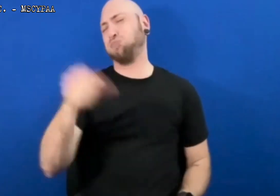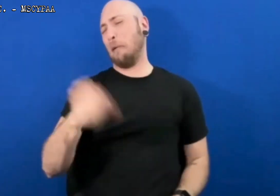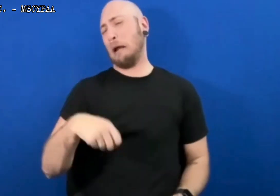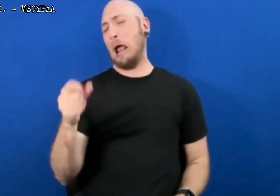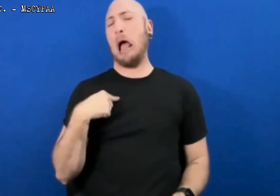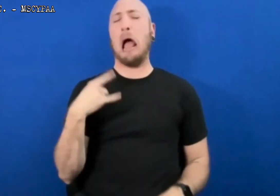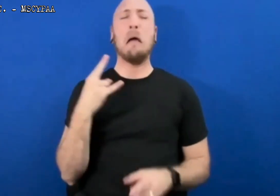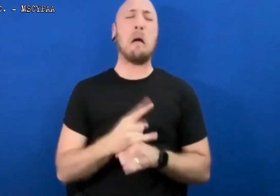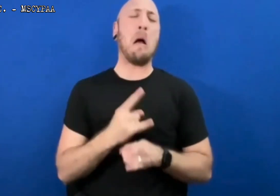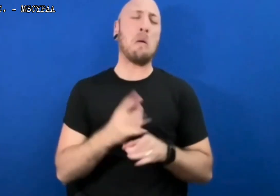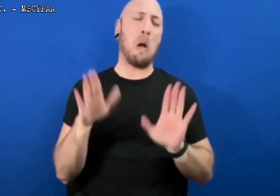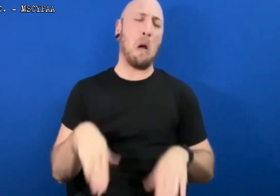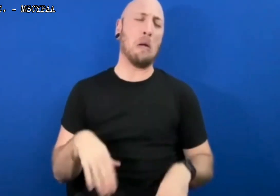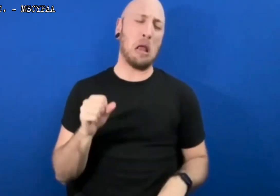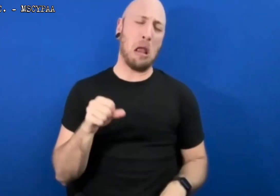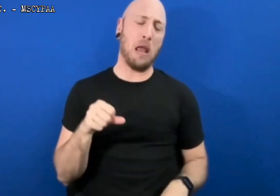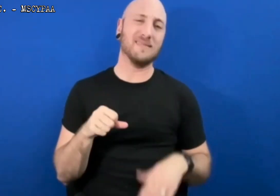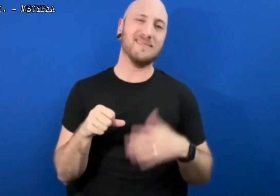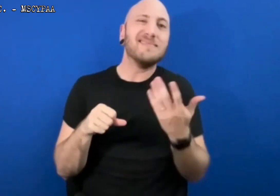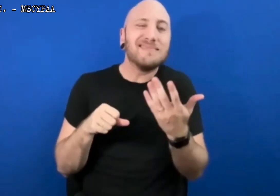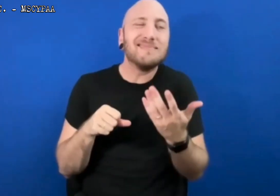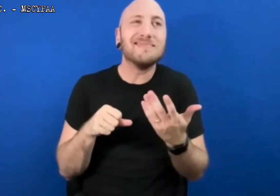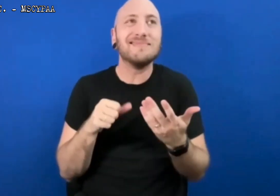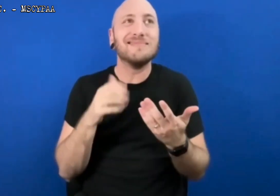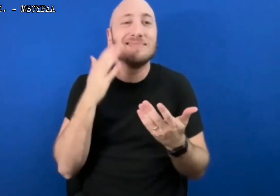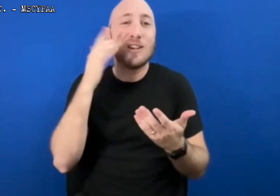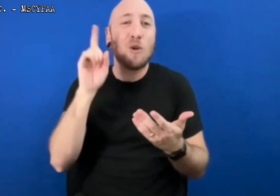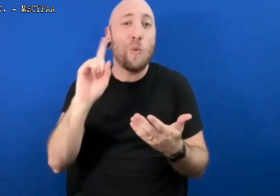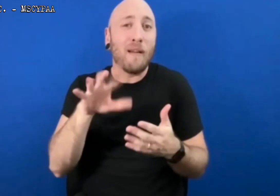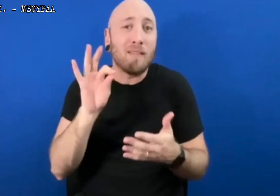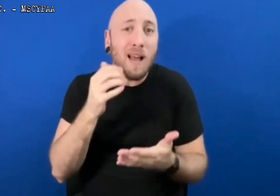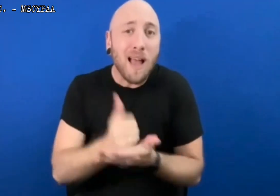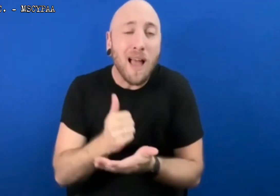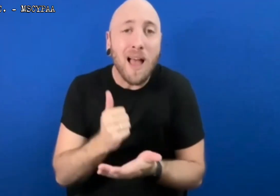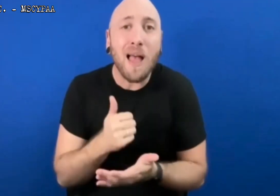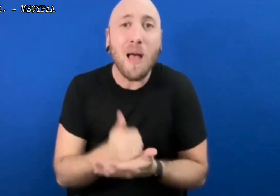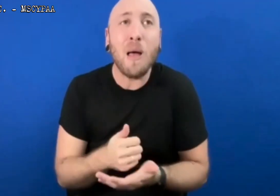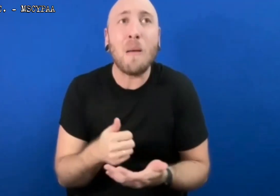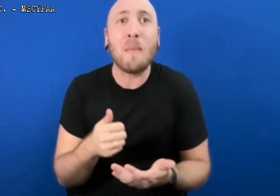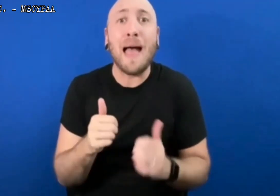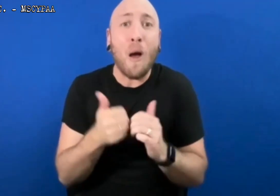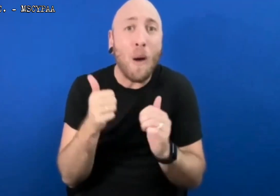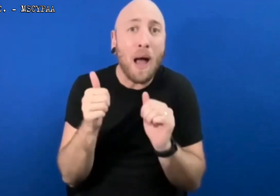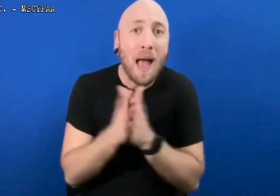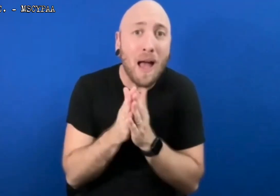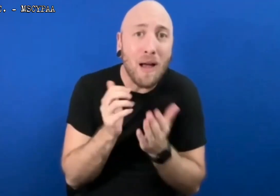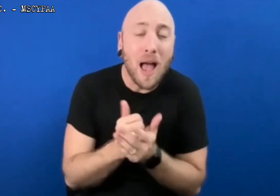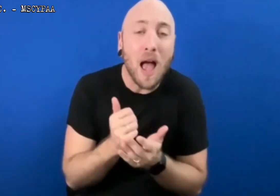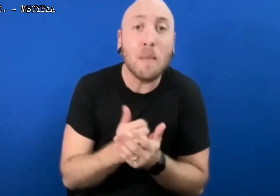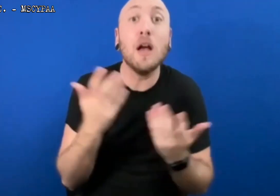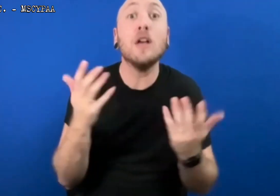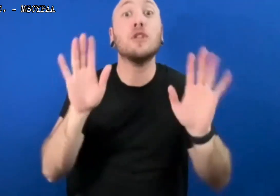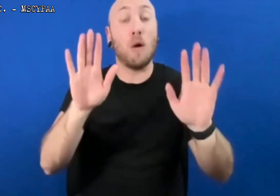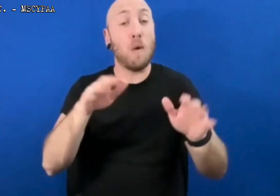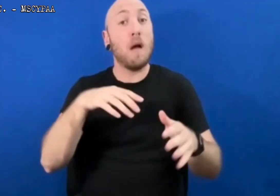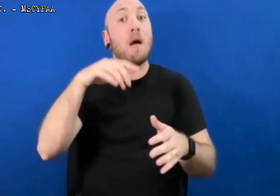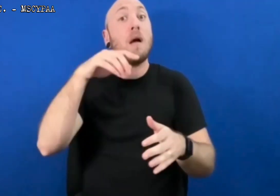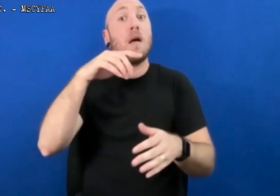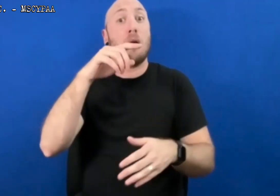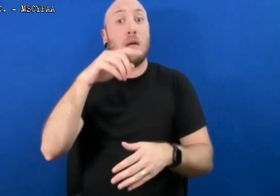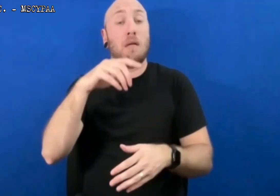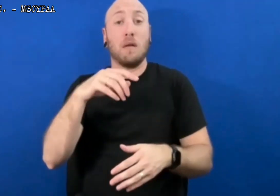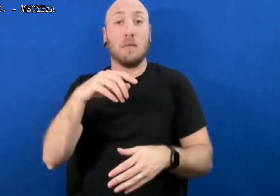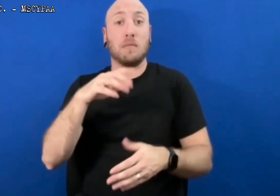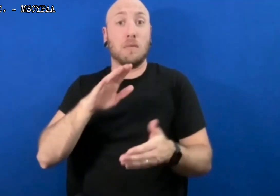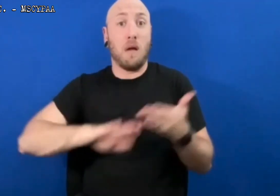or how to get help. And I ended up, getting this dream job out of college. It was super cool. I